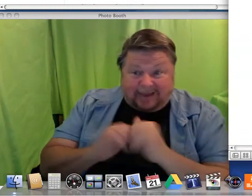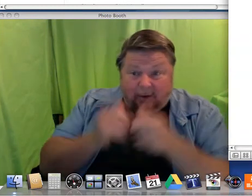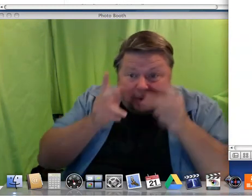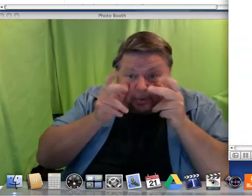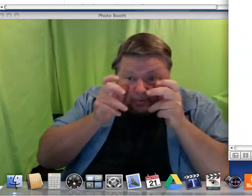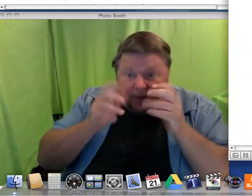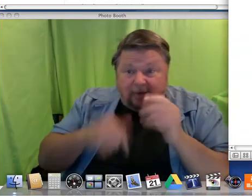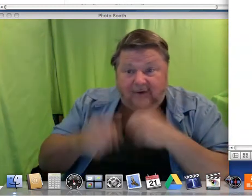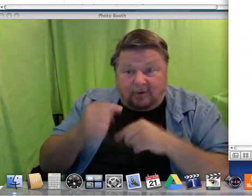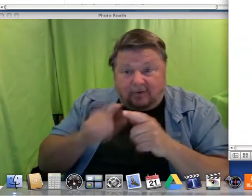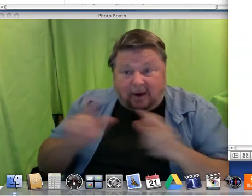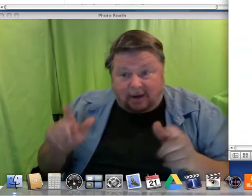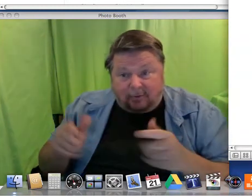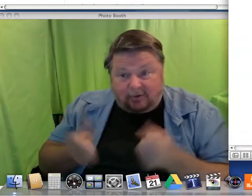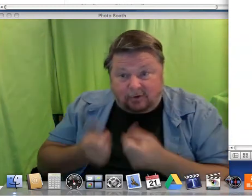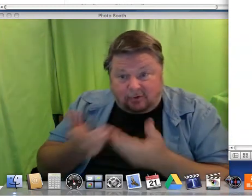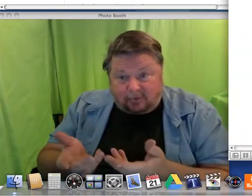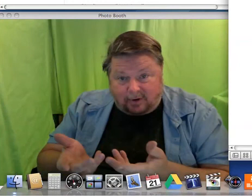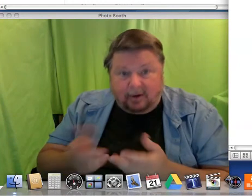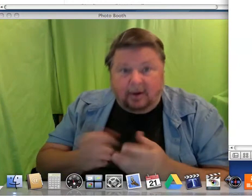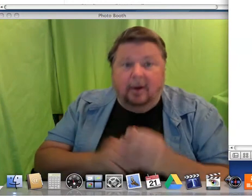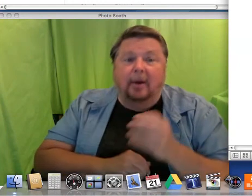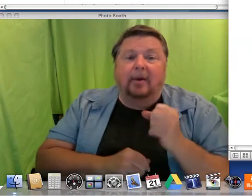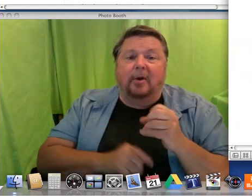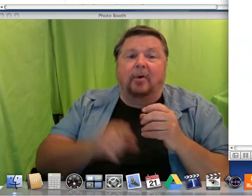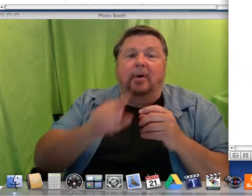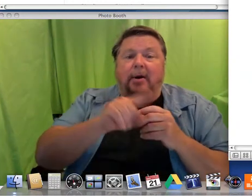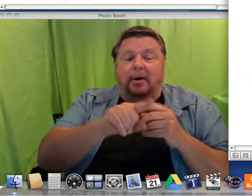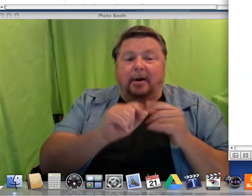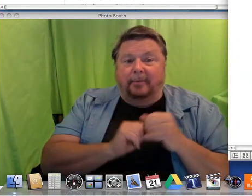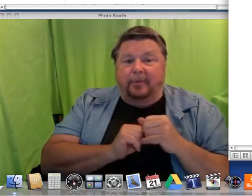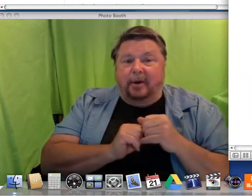impacts how they perceive the sign language that you're generating. So,